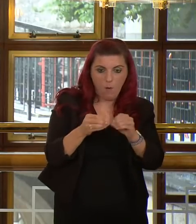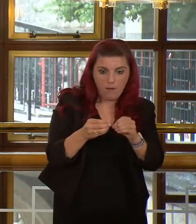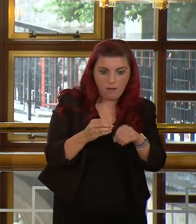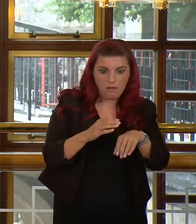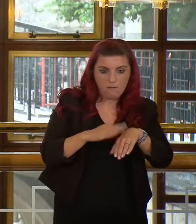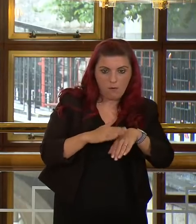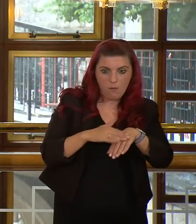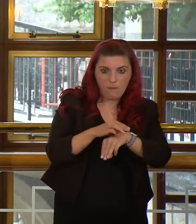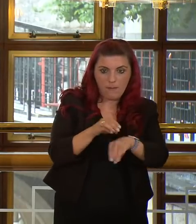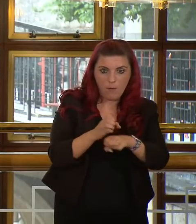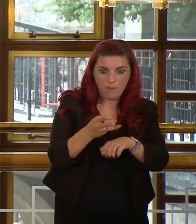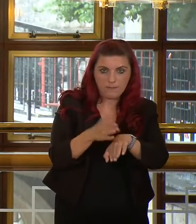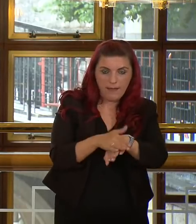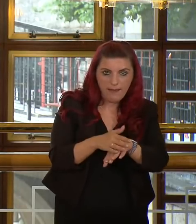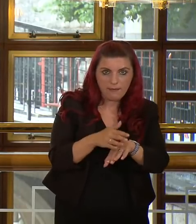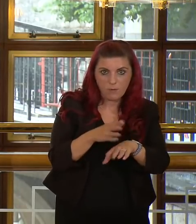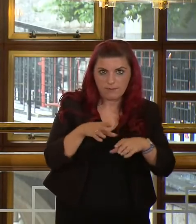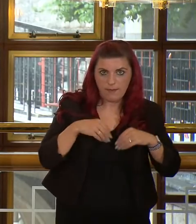acceptable trade-off?